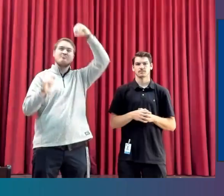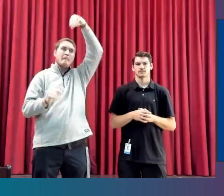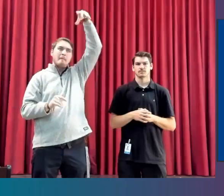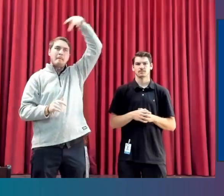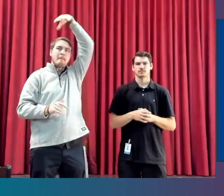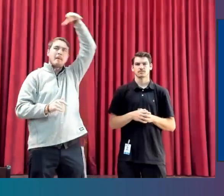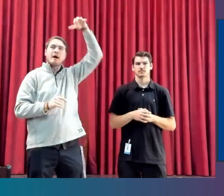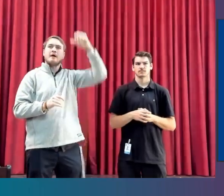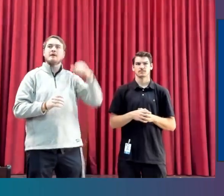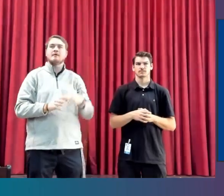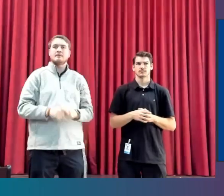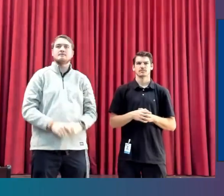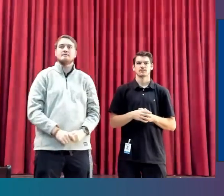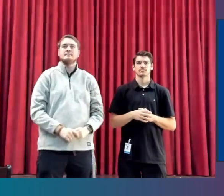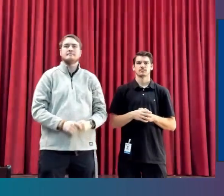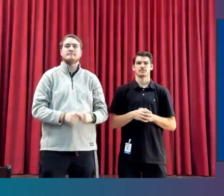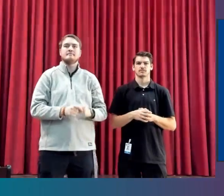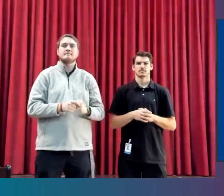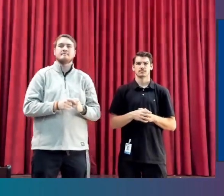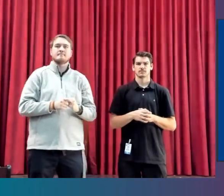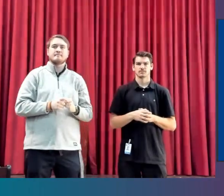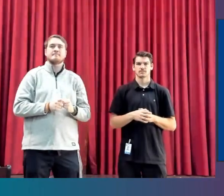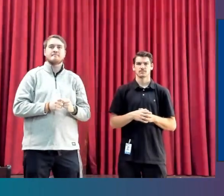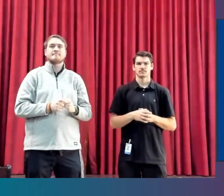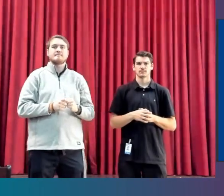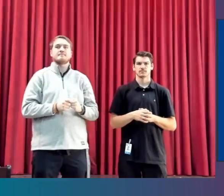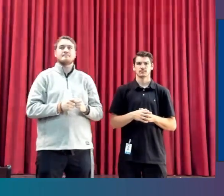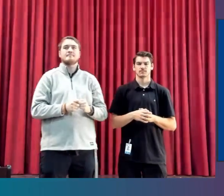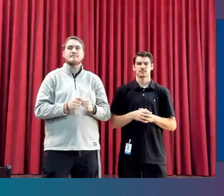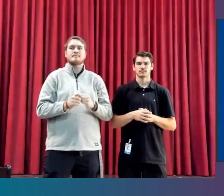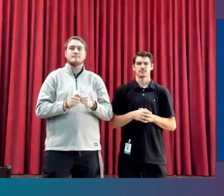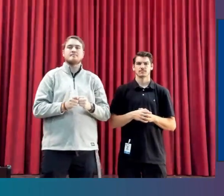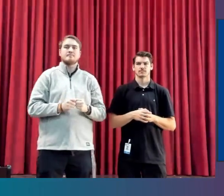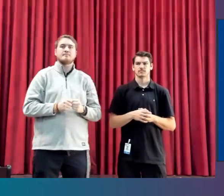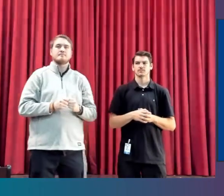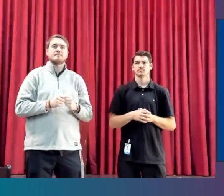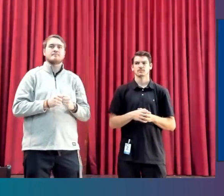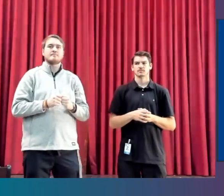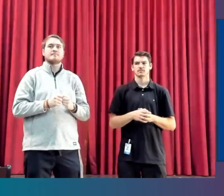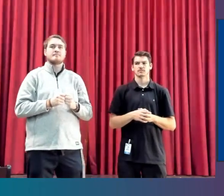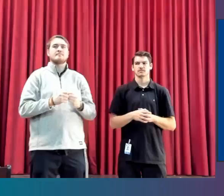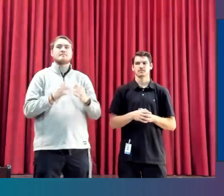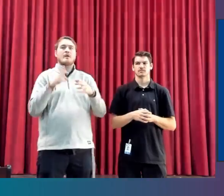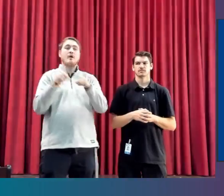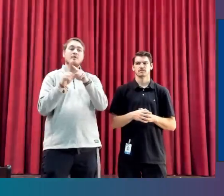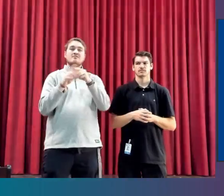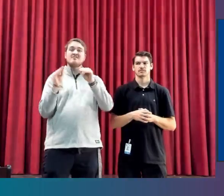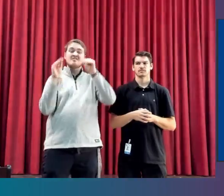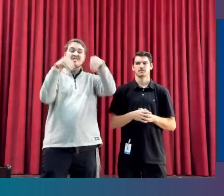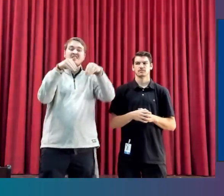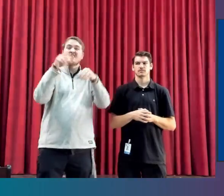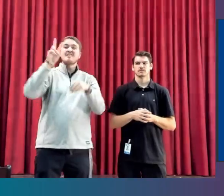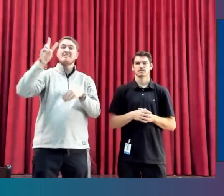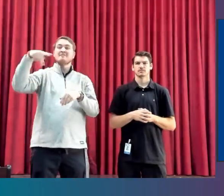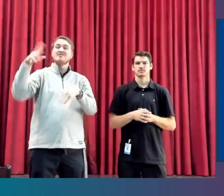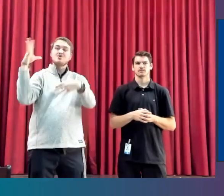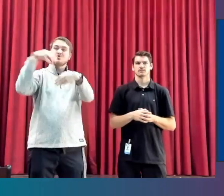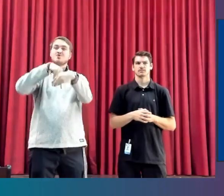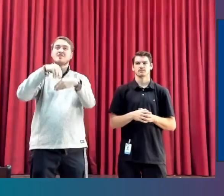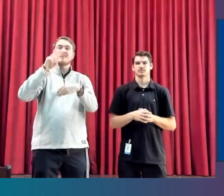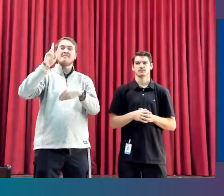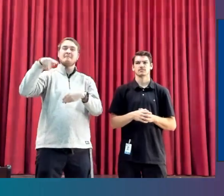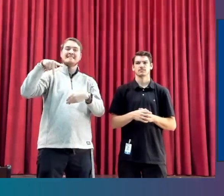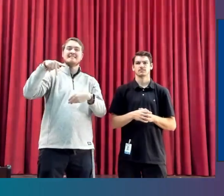could get in finding help with getting installed lights or video phones,